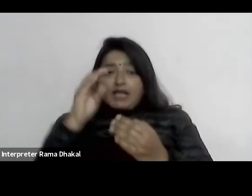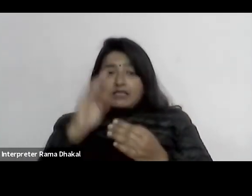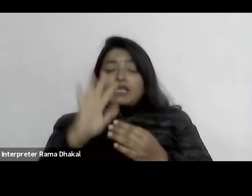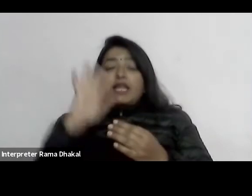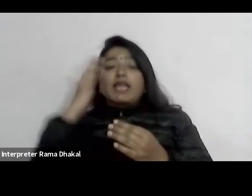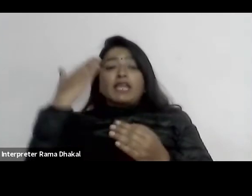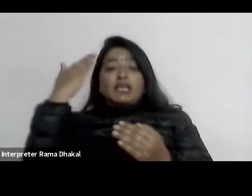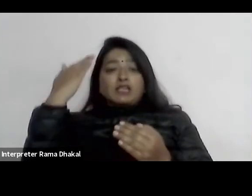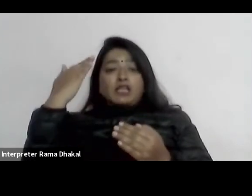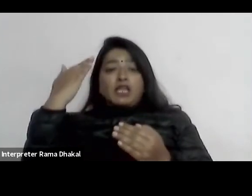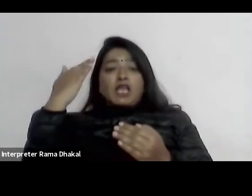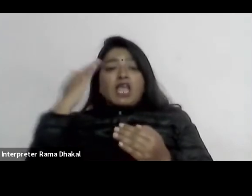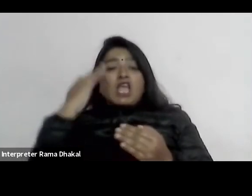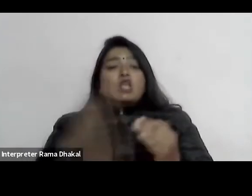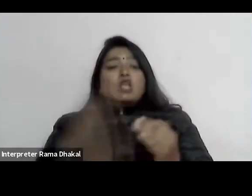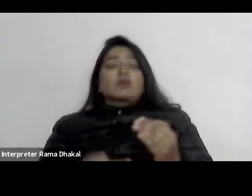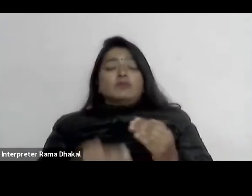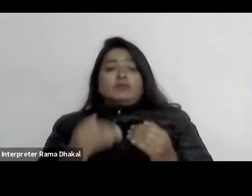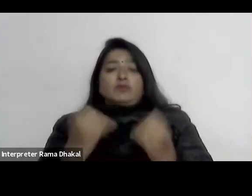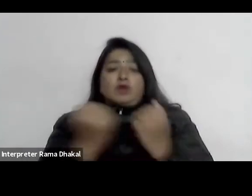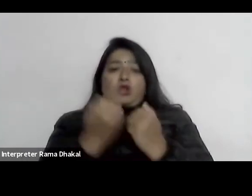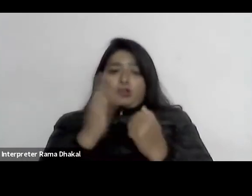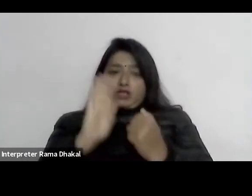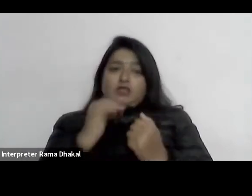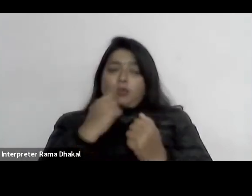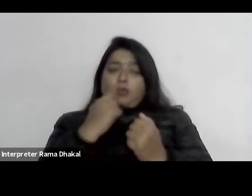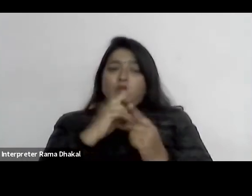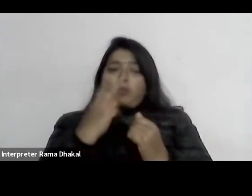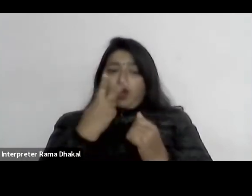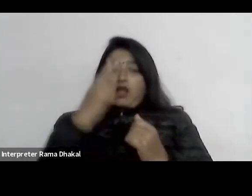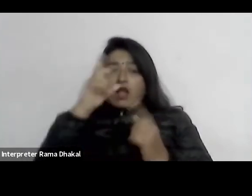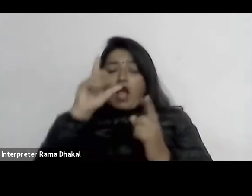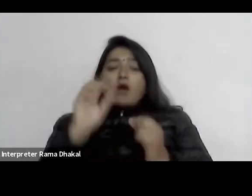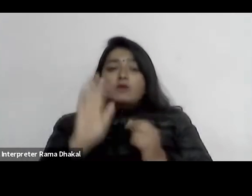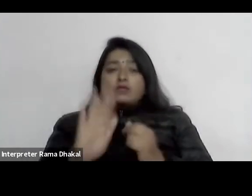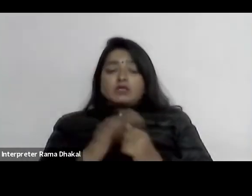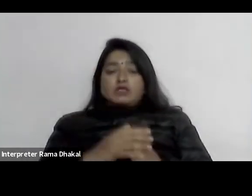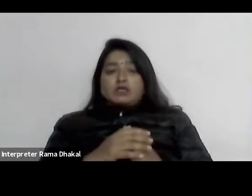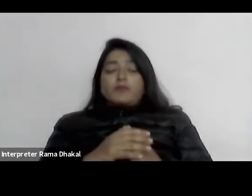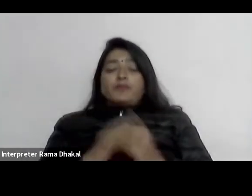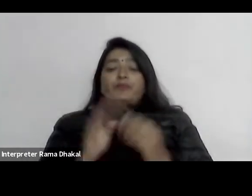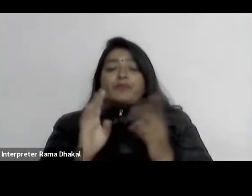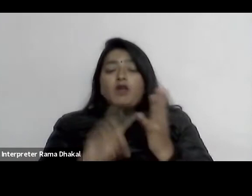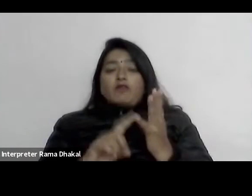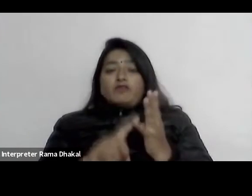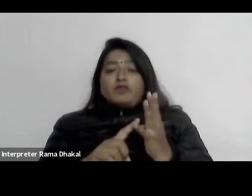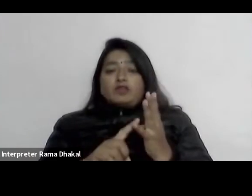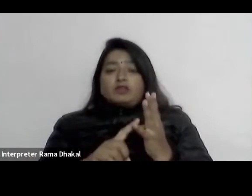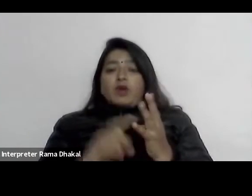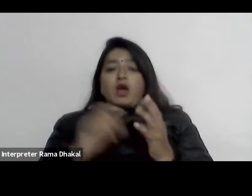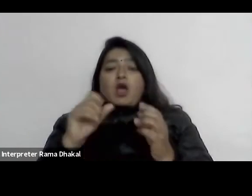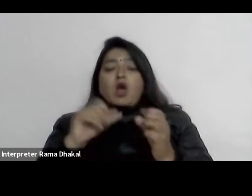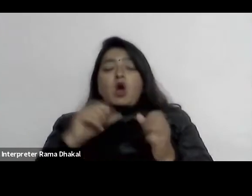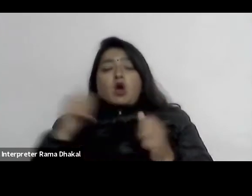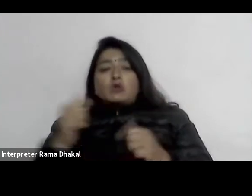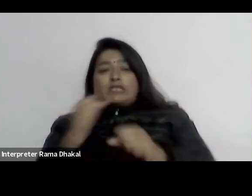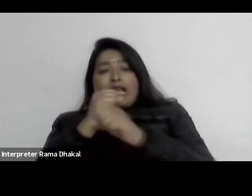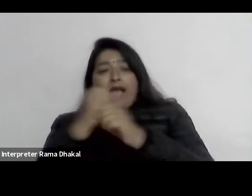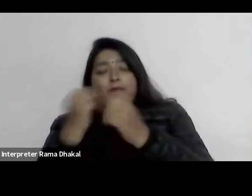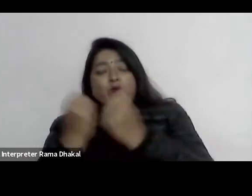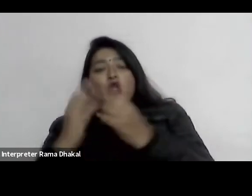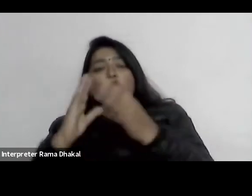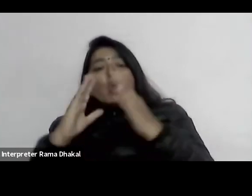must say, finally, the fourth problem area is I think there are some good provisions on labor, but